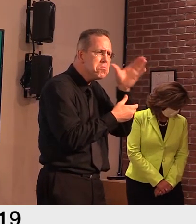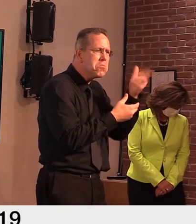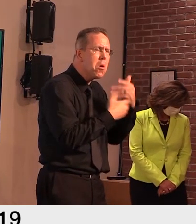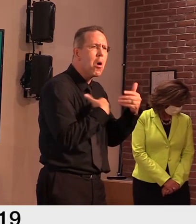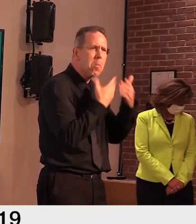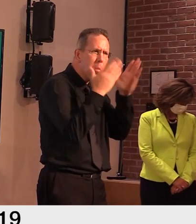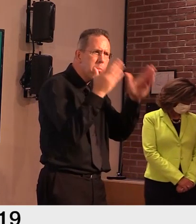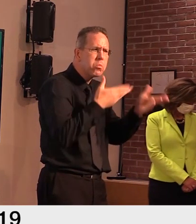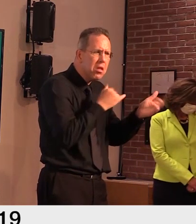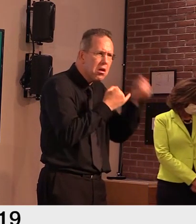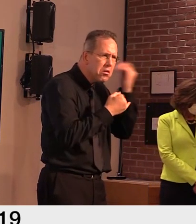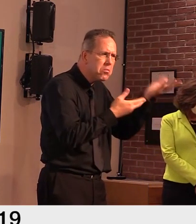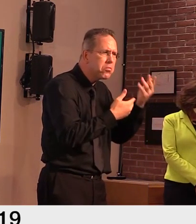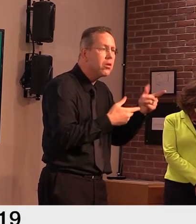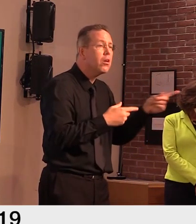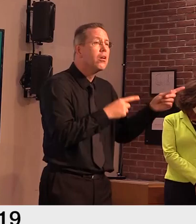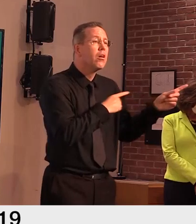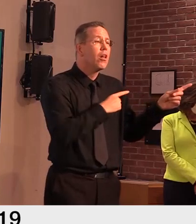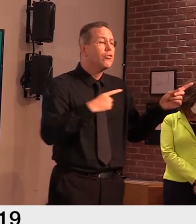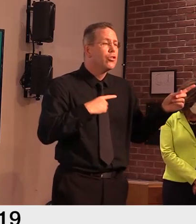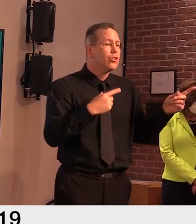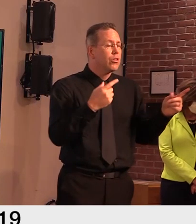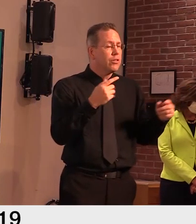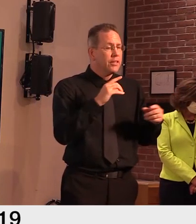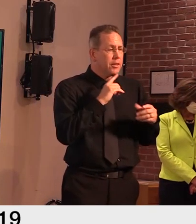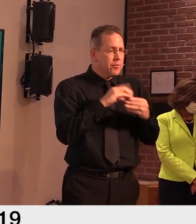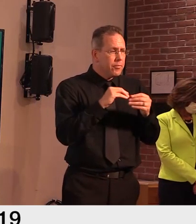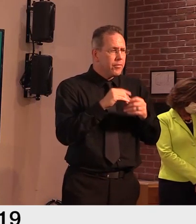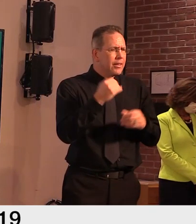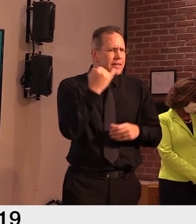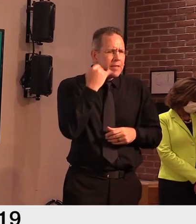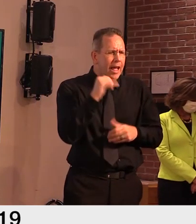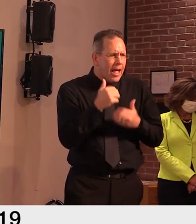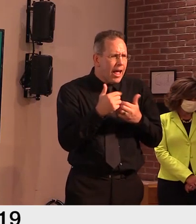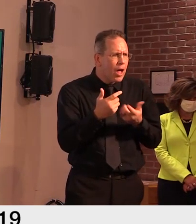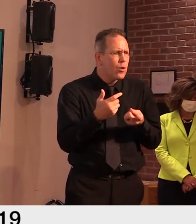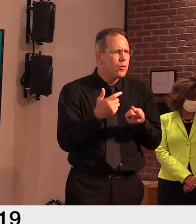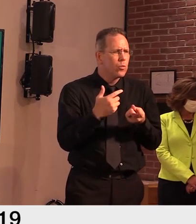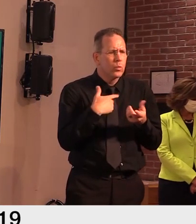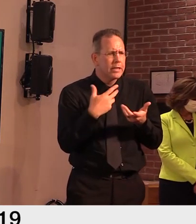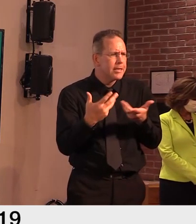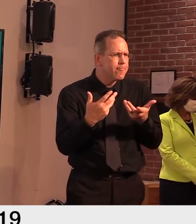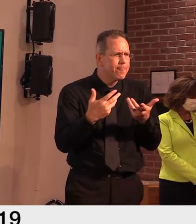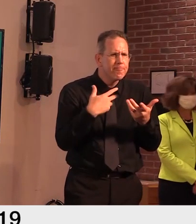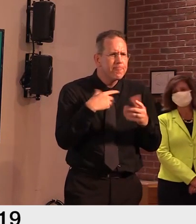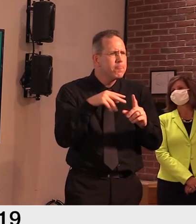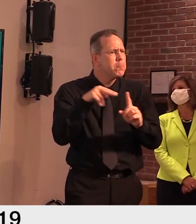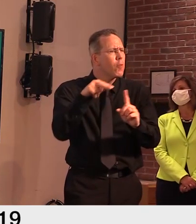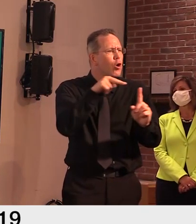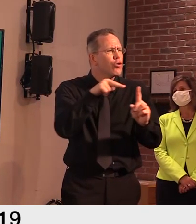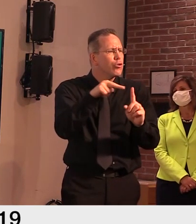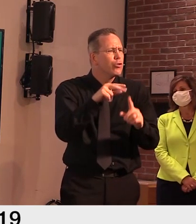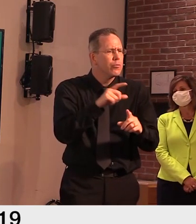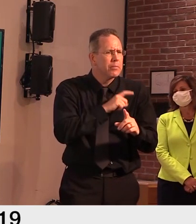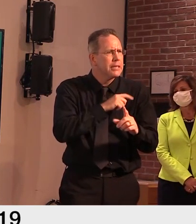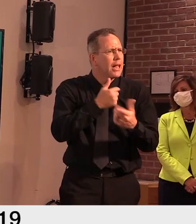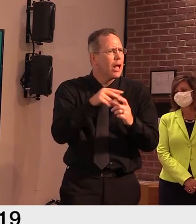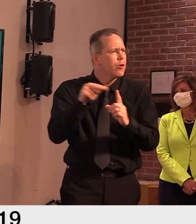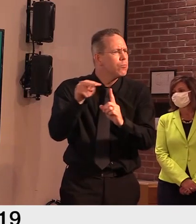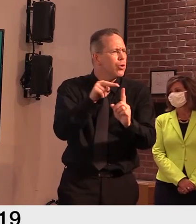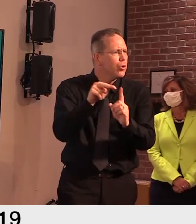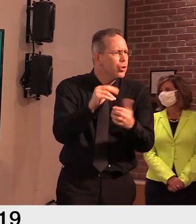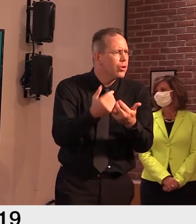forward 10 areas where we think that significant progress can be made. Many of those have gotten traction in the discussions